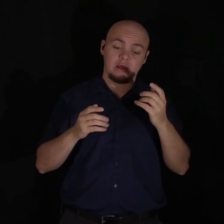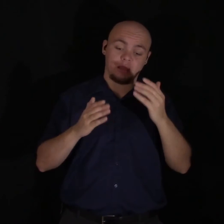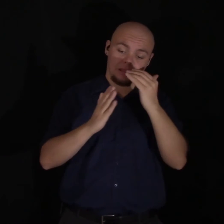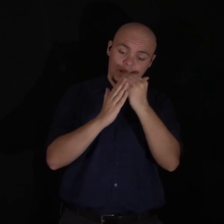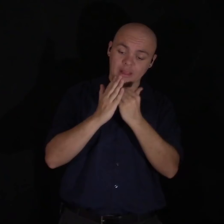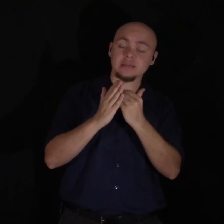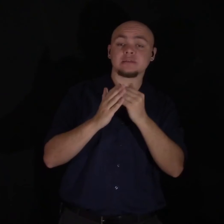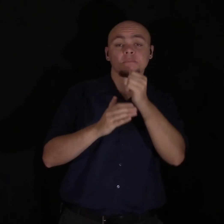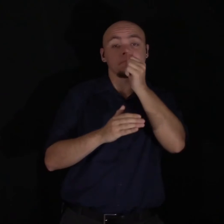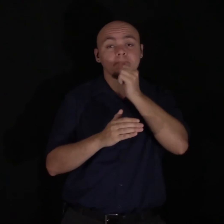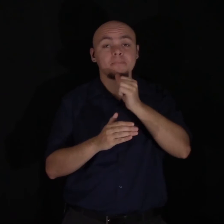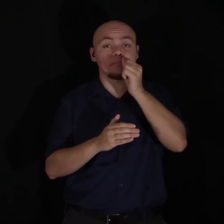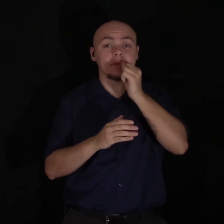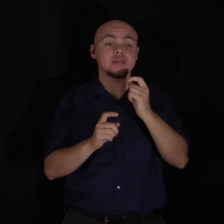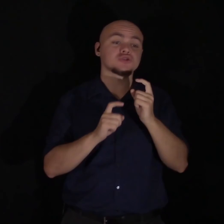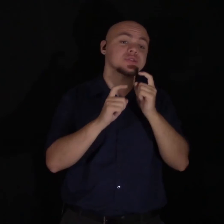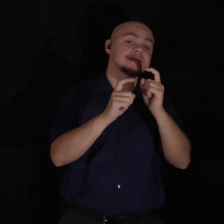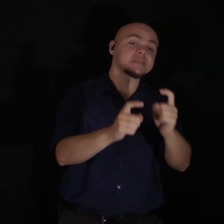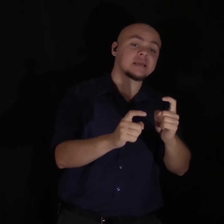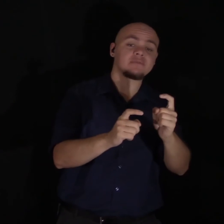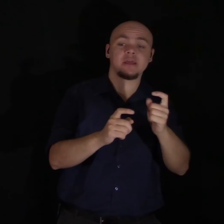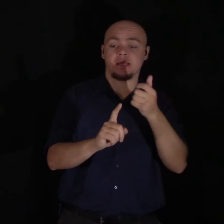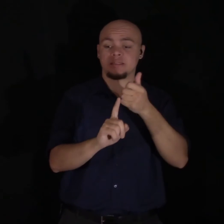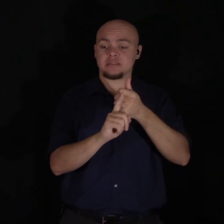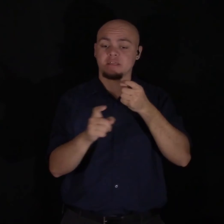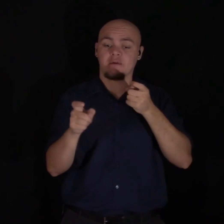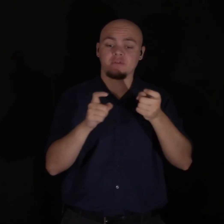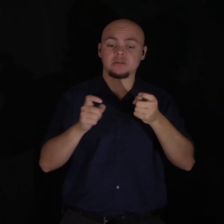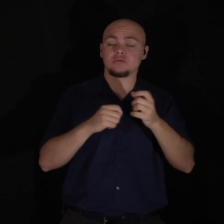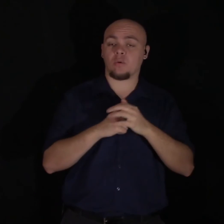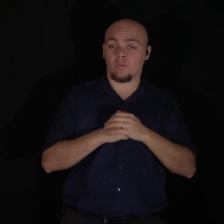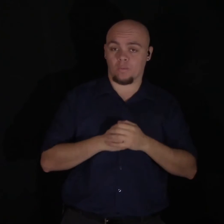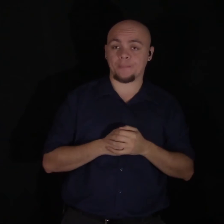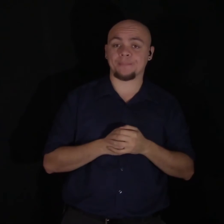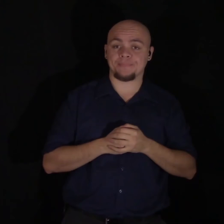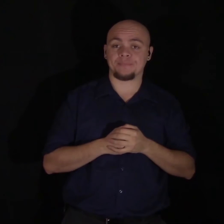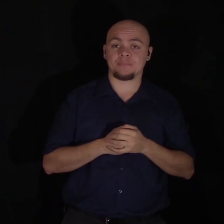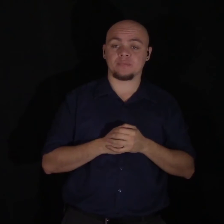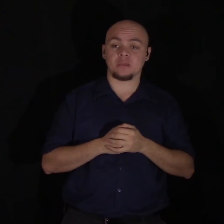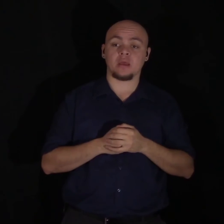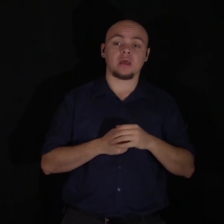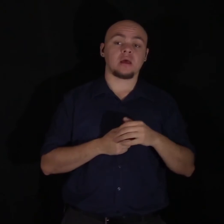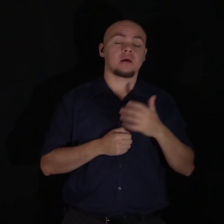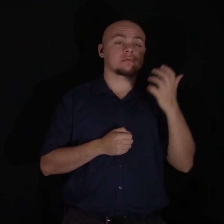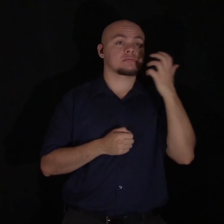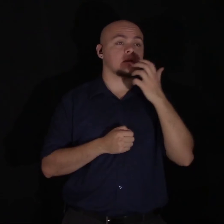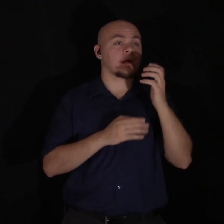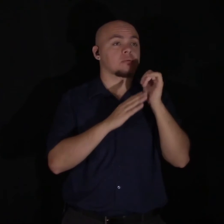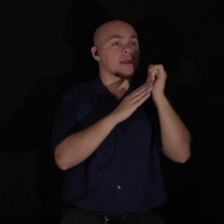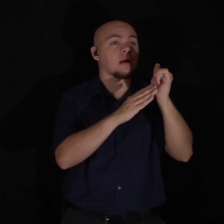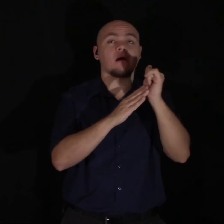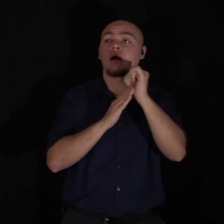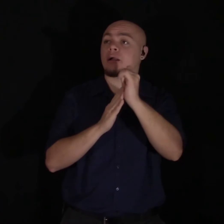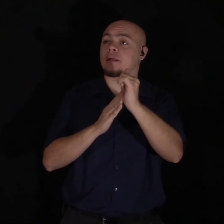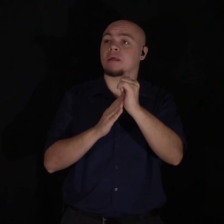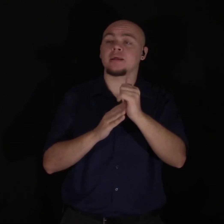charity, and of self-control, I was so guided by a silken cord that all seemed but one train of enjoyment to